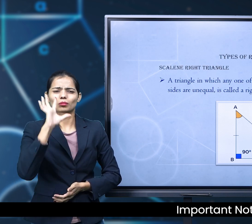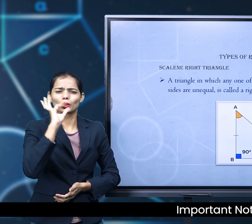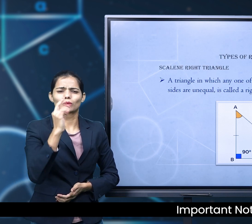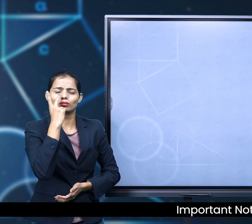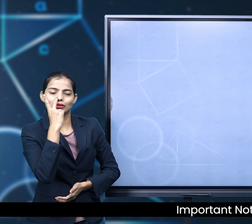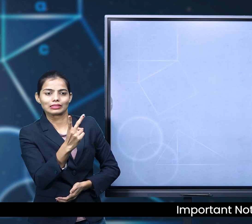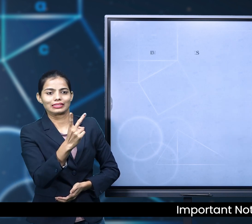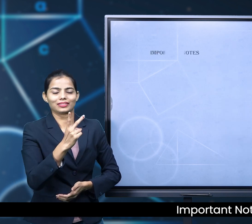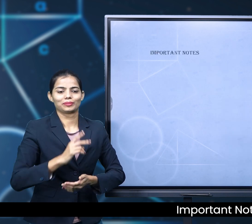Important notes.